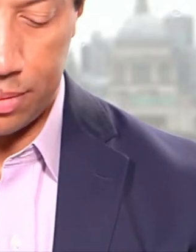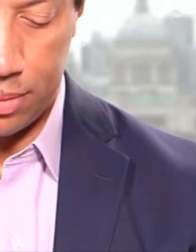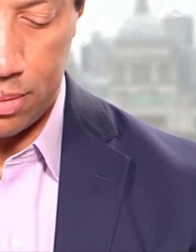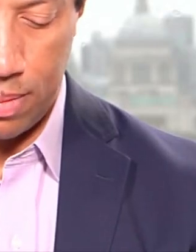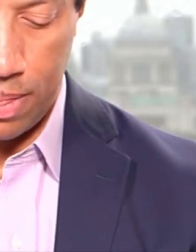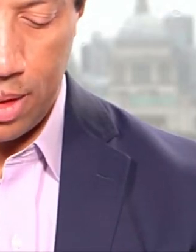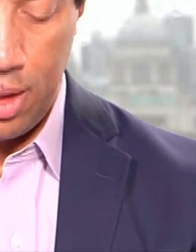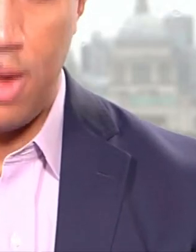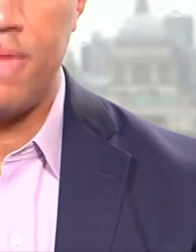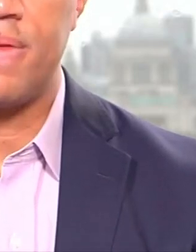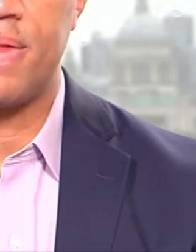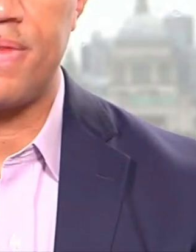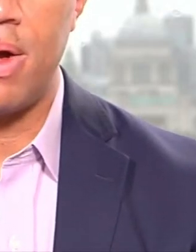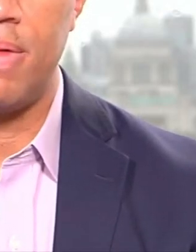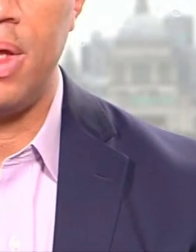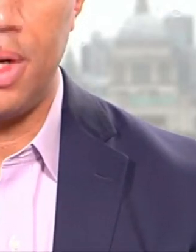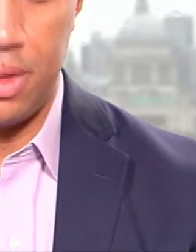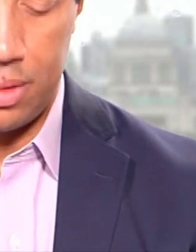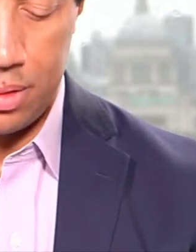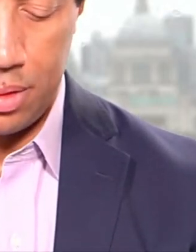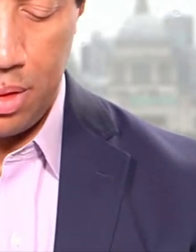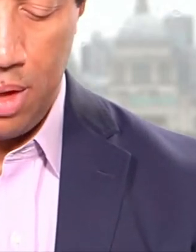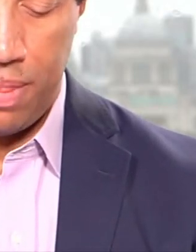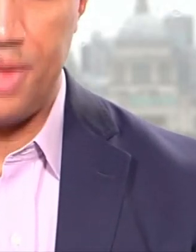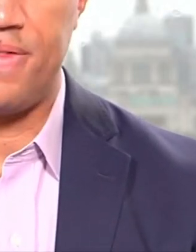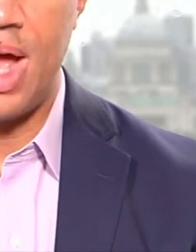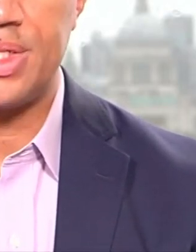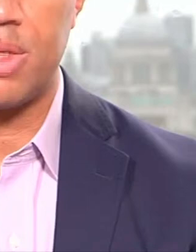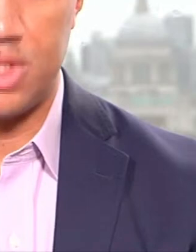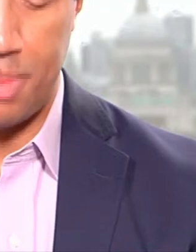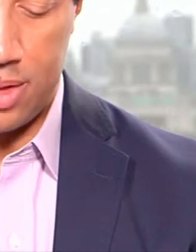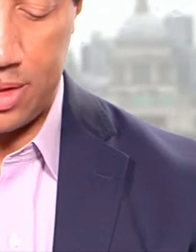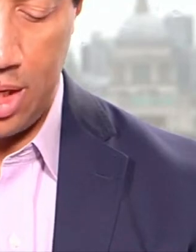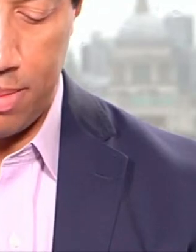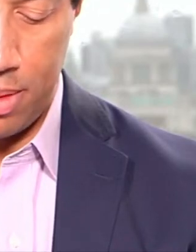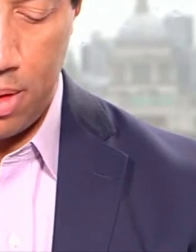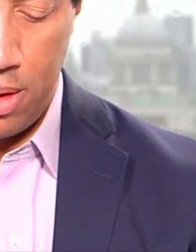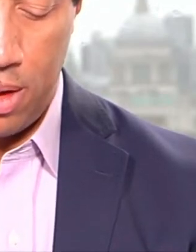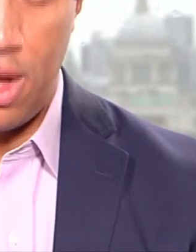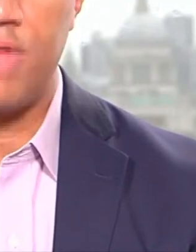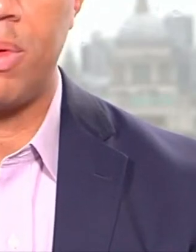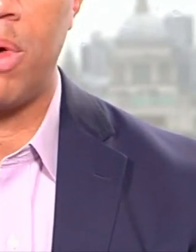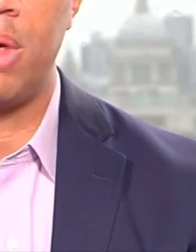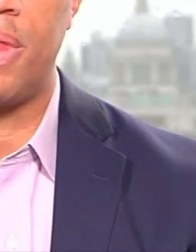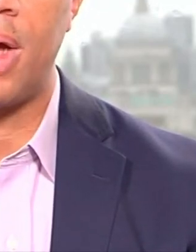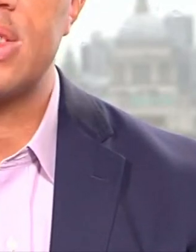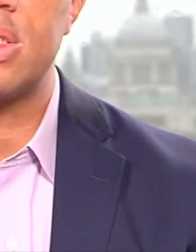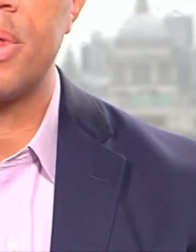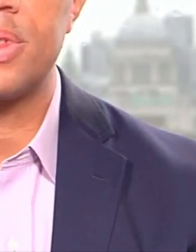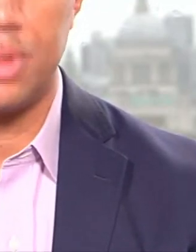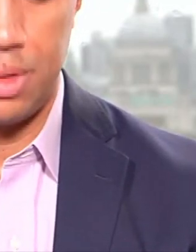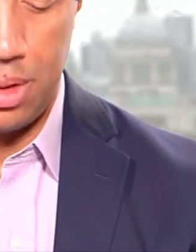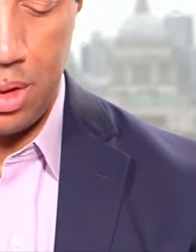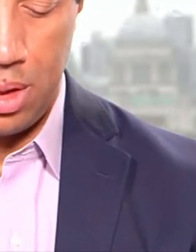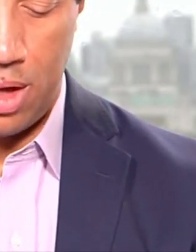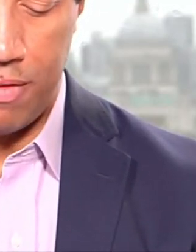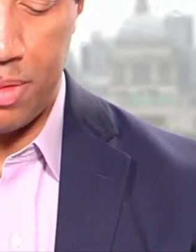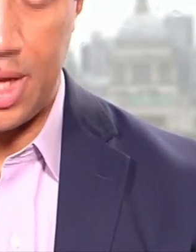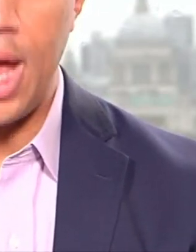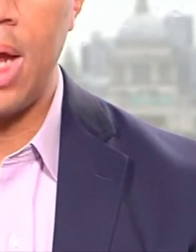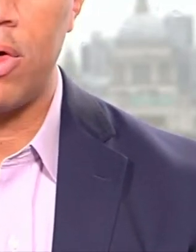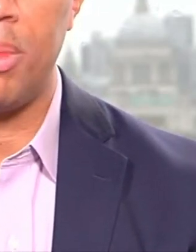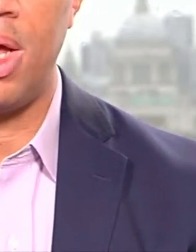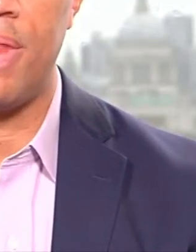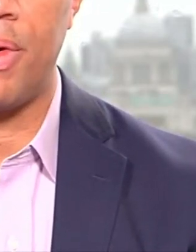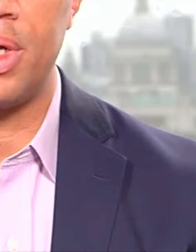wildfires. Since the start of the year, disaster response team has been working with customers,